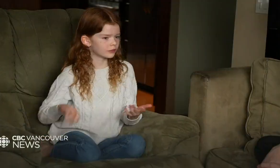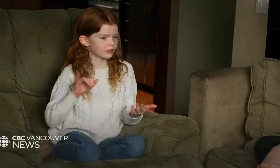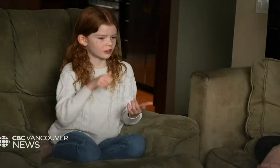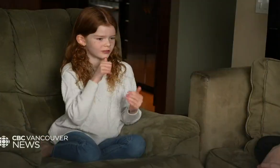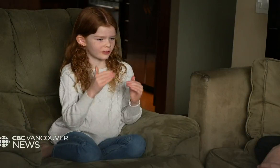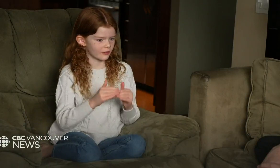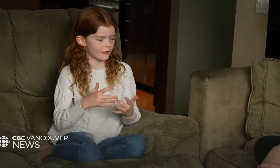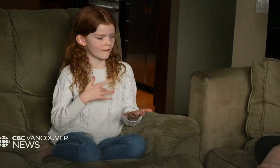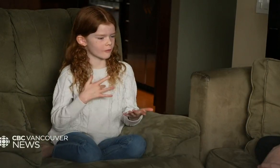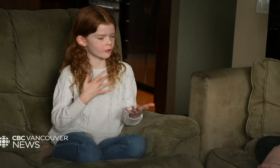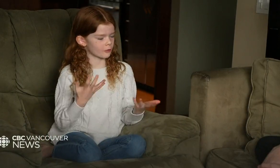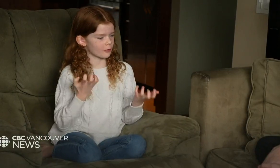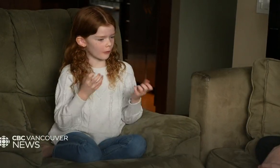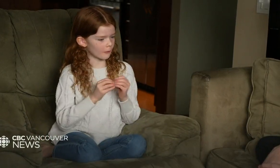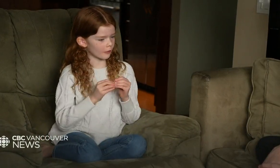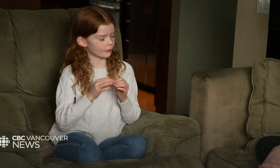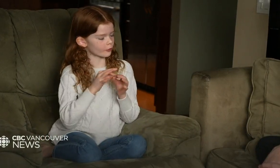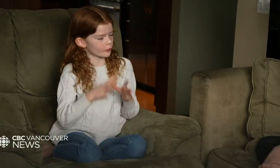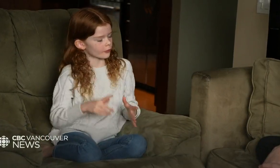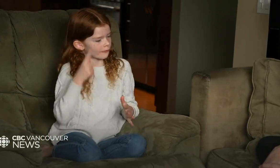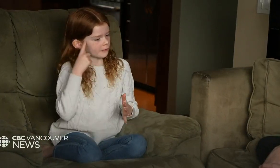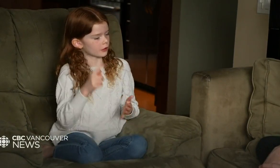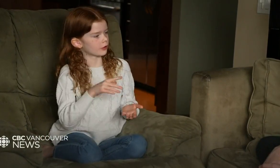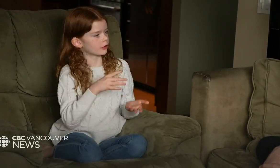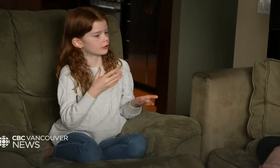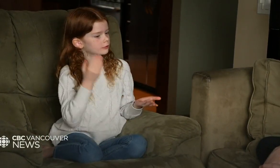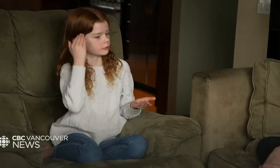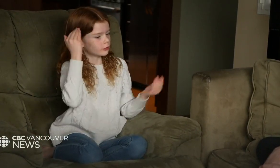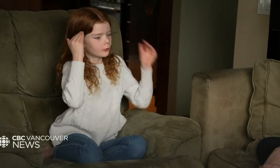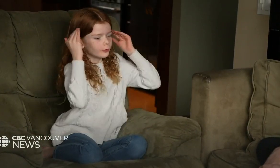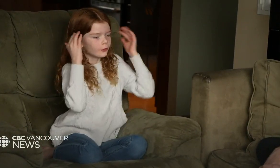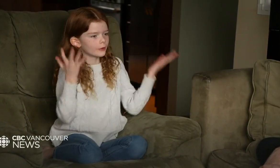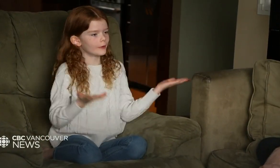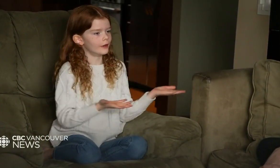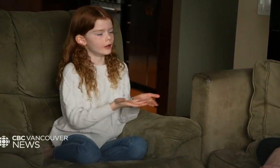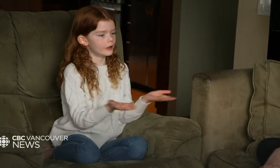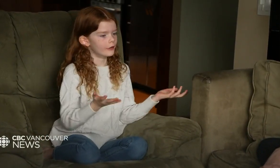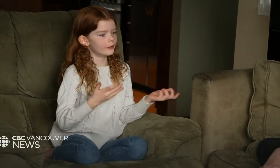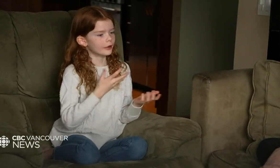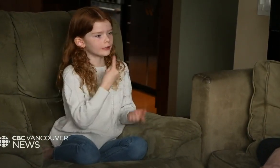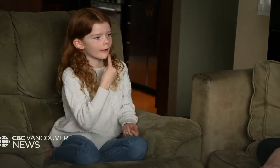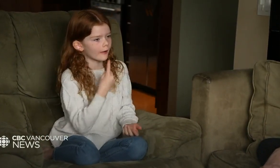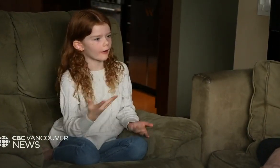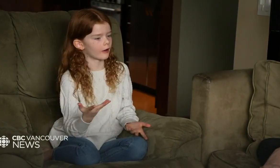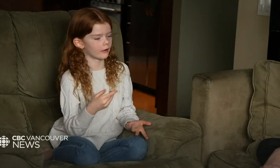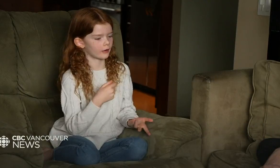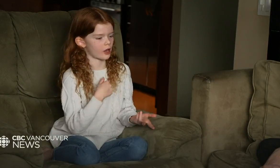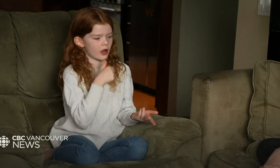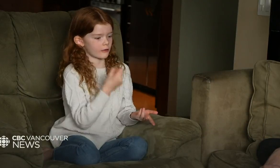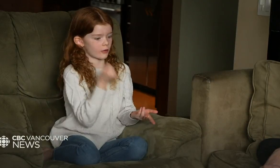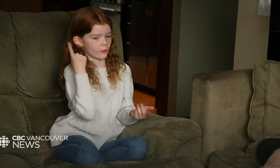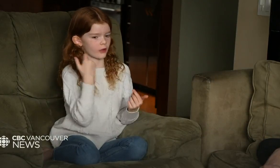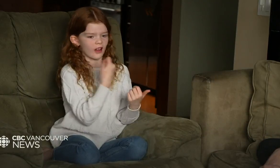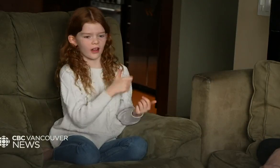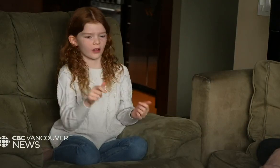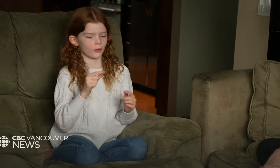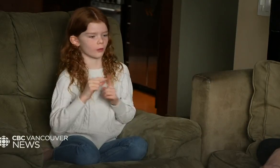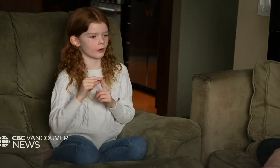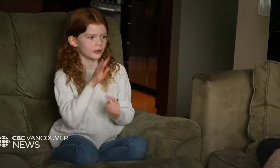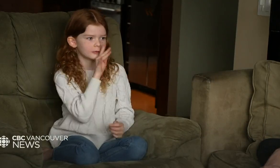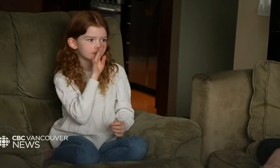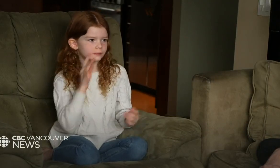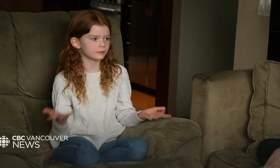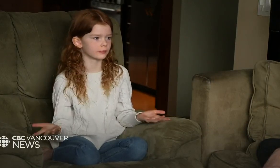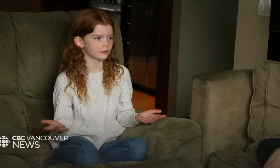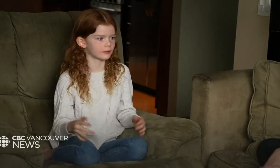oh it's not fair I want there to be more interpreters not less interpreters I need more people to be aware I want to know what people